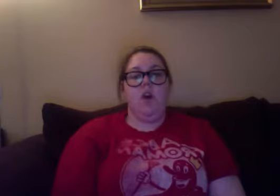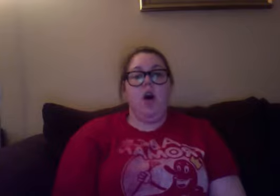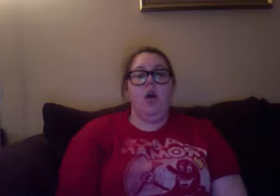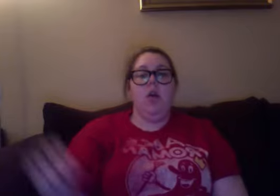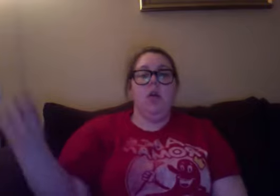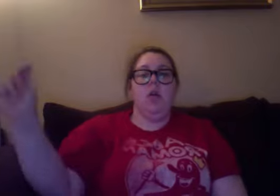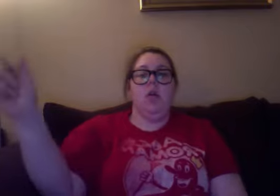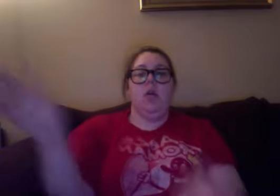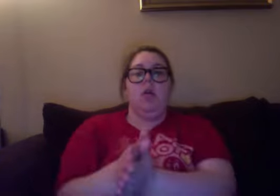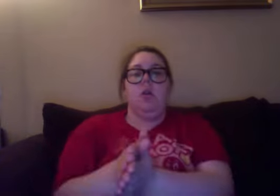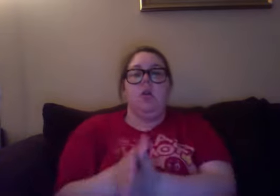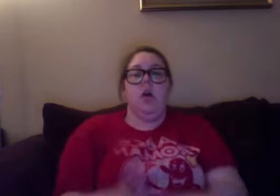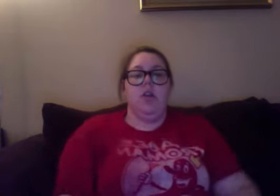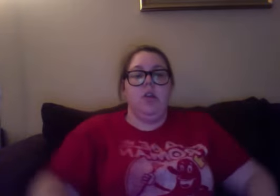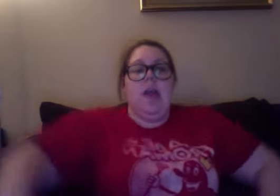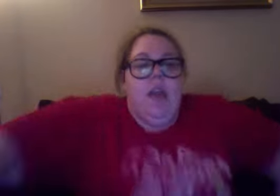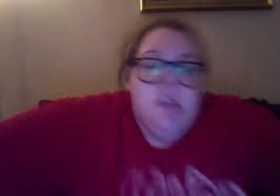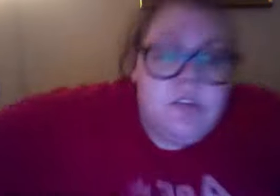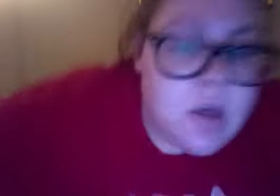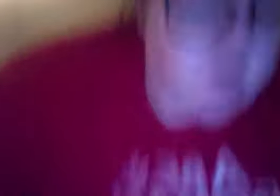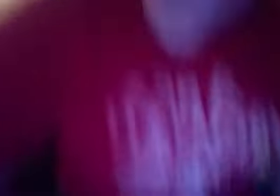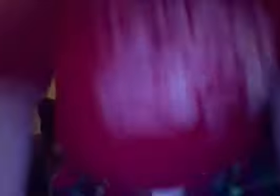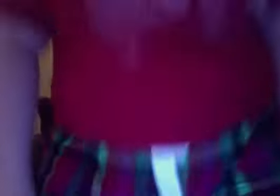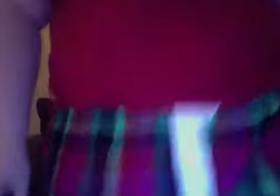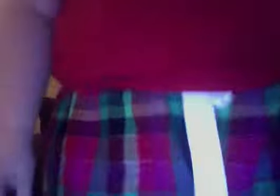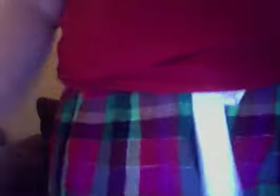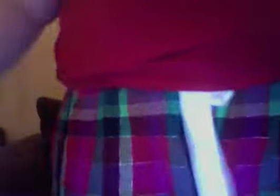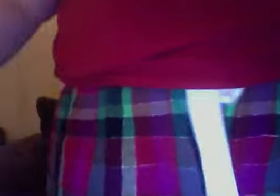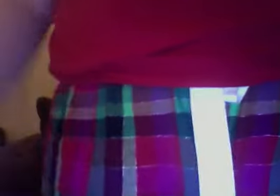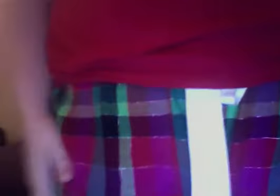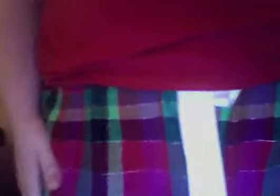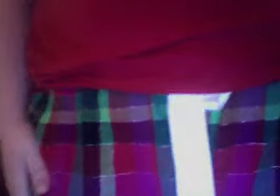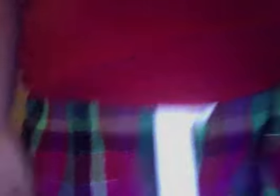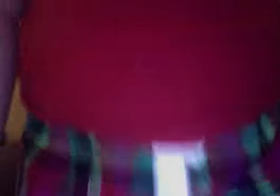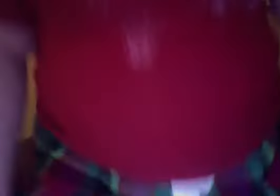dog, on your leg, so dog.